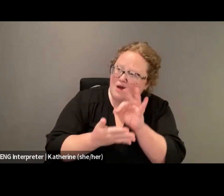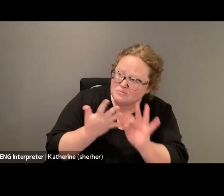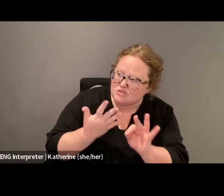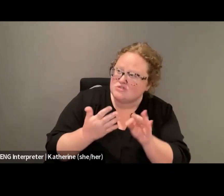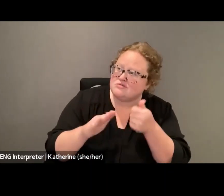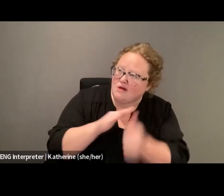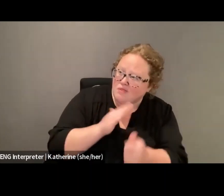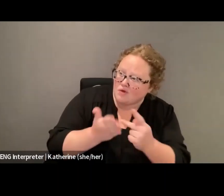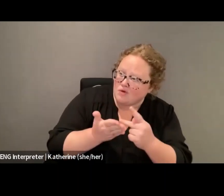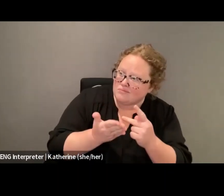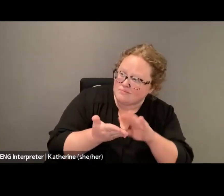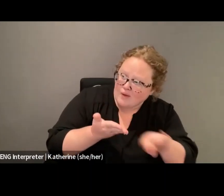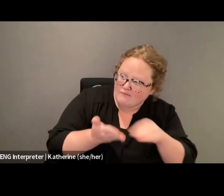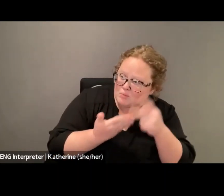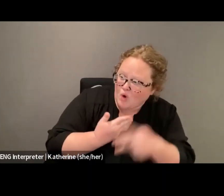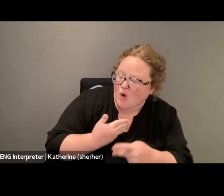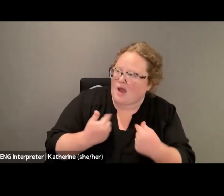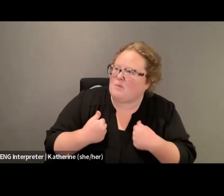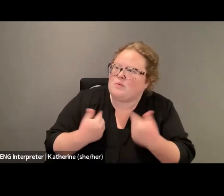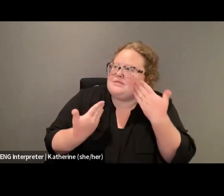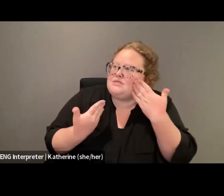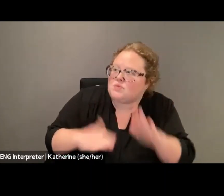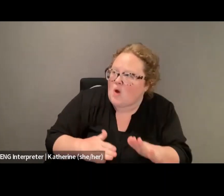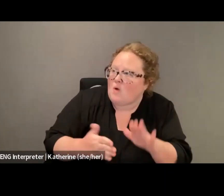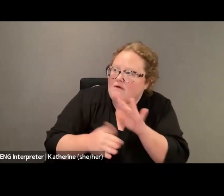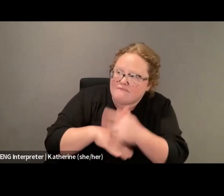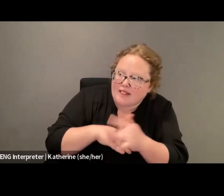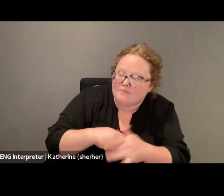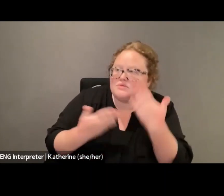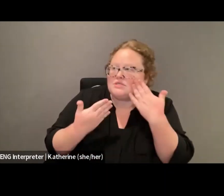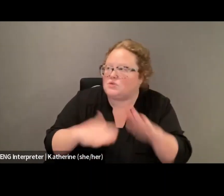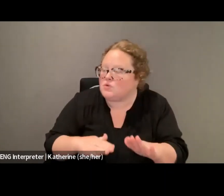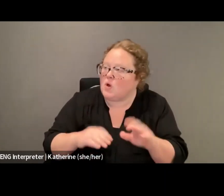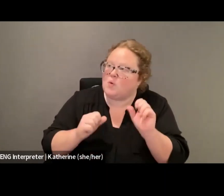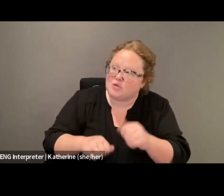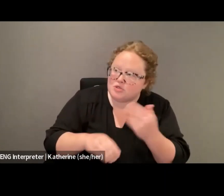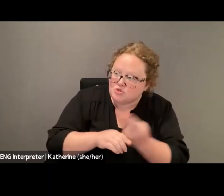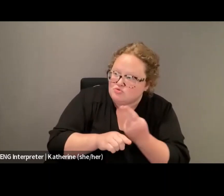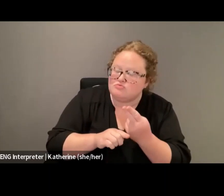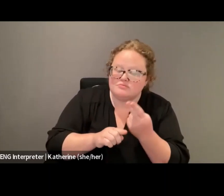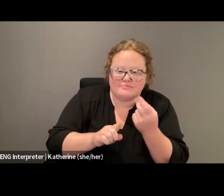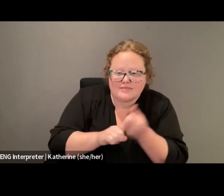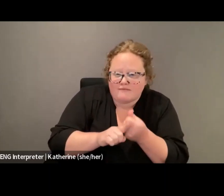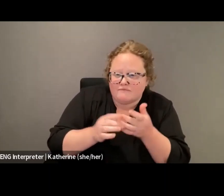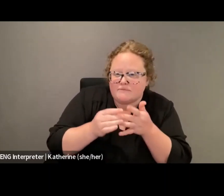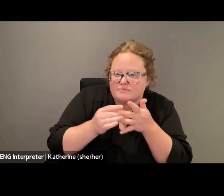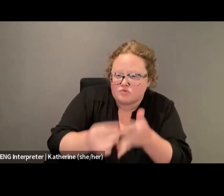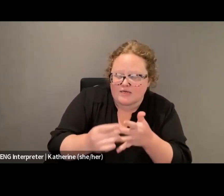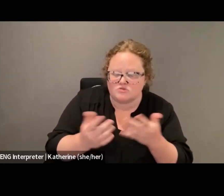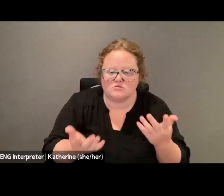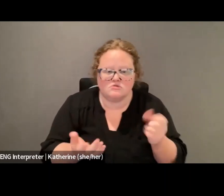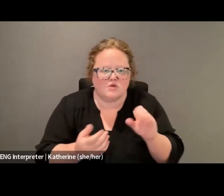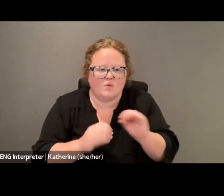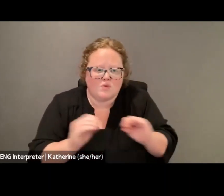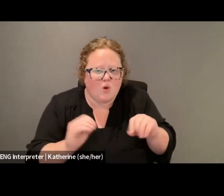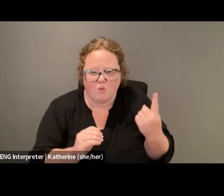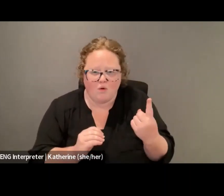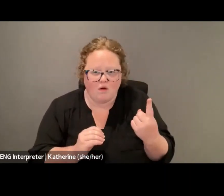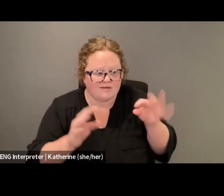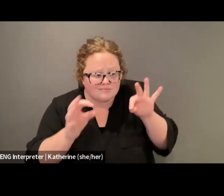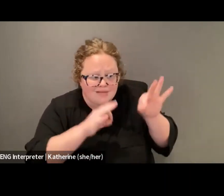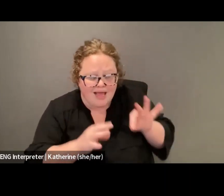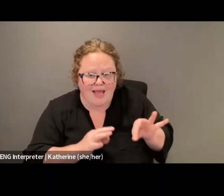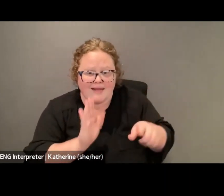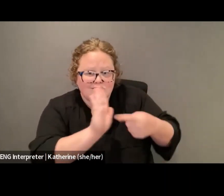self-directed. No one had talked with them about the waiver. No one had checked the waiver that they had talked to. And so it was eye-opening for them